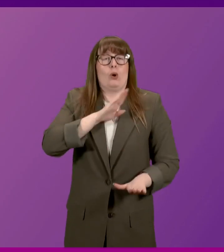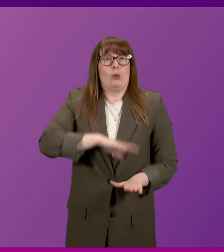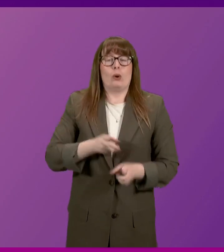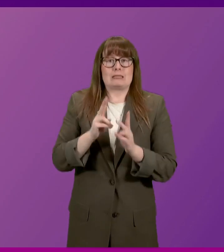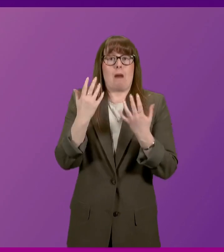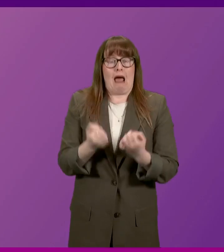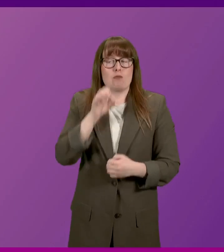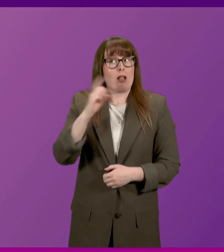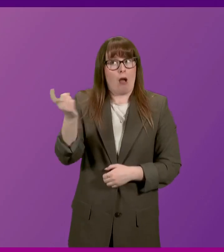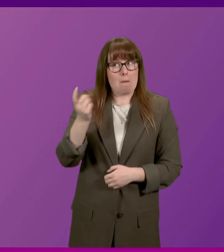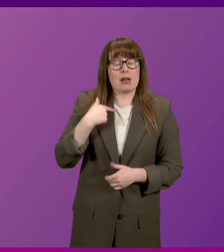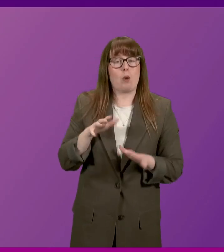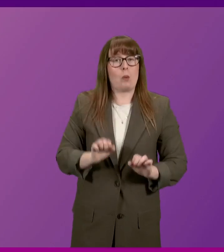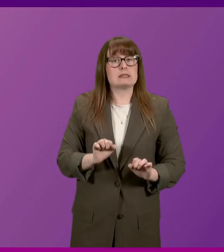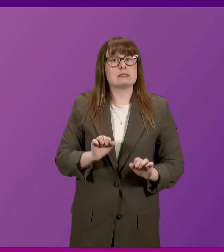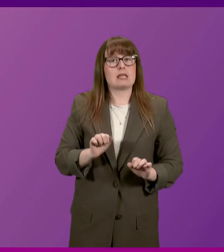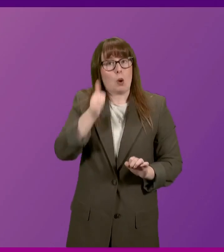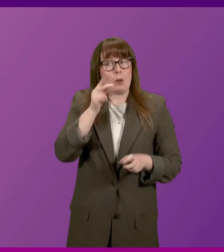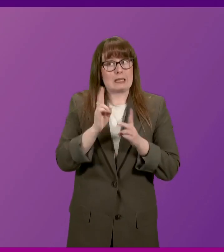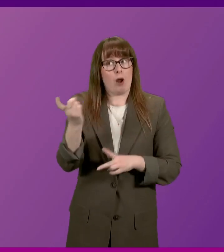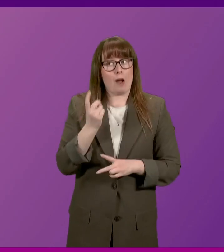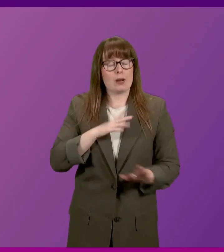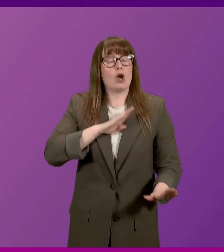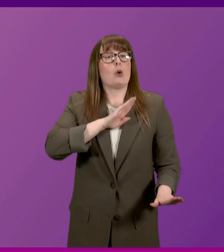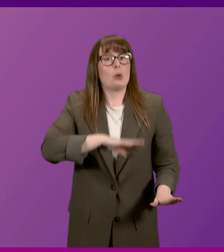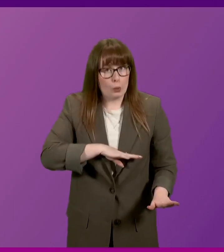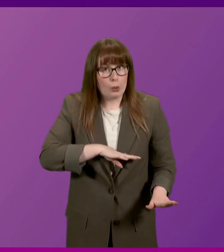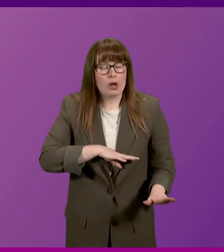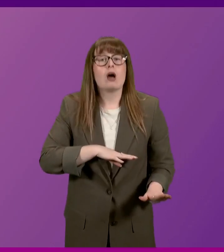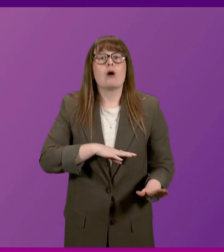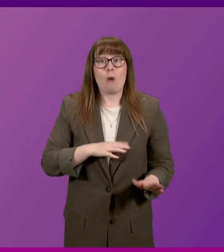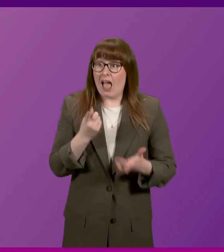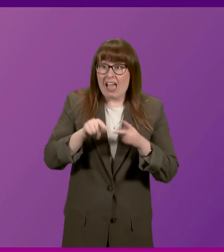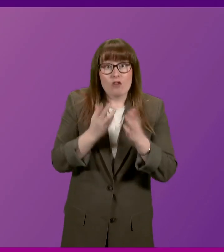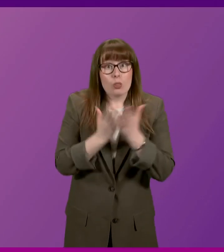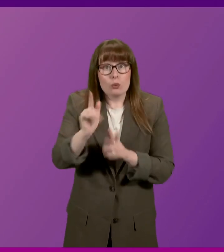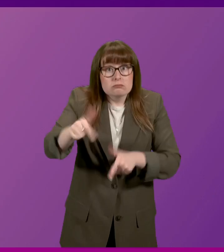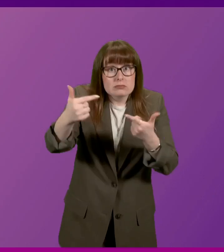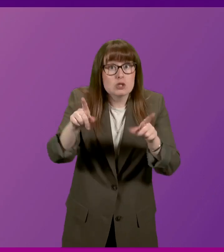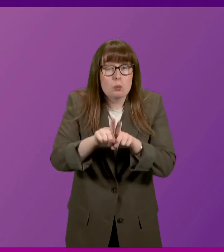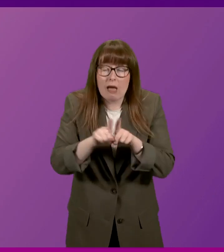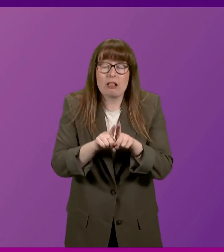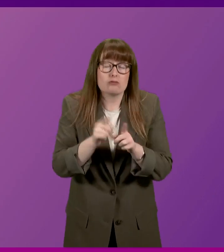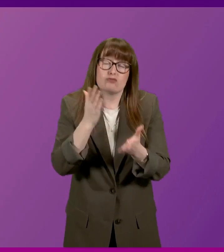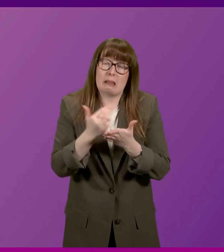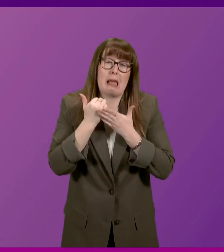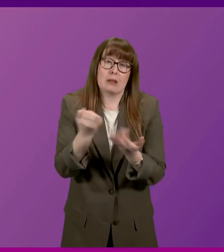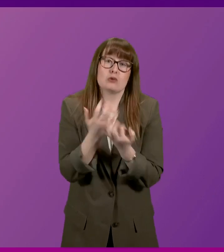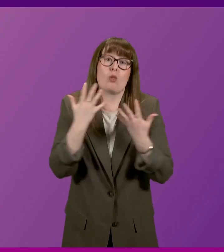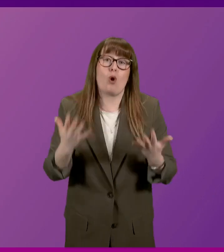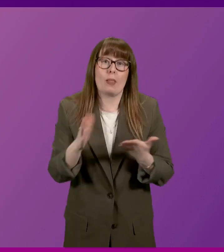on the way, we're having to wait, a period of time, but at least if you've got some initial contact through video, it can actually go a long way to